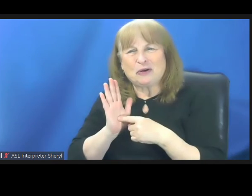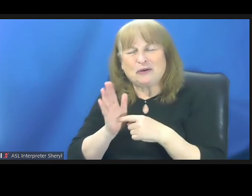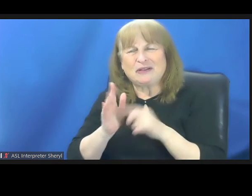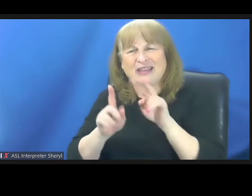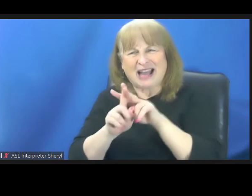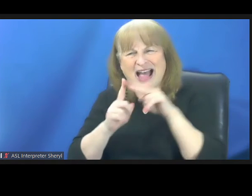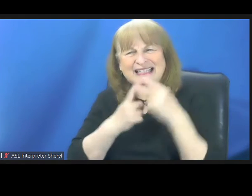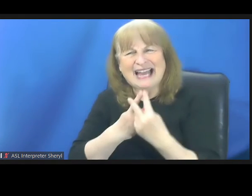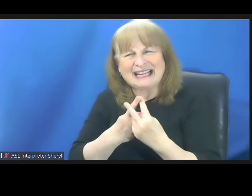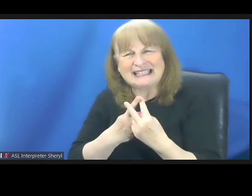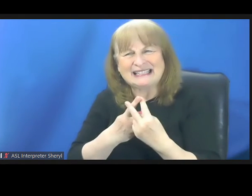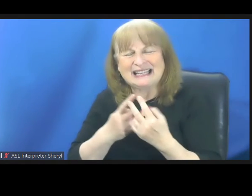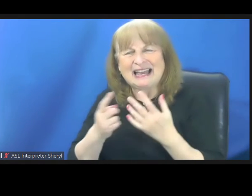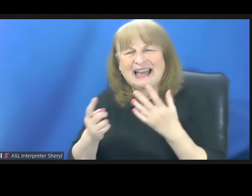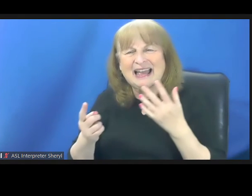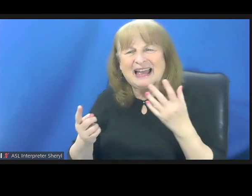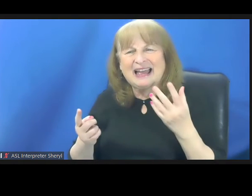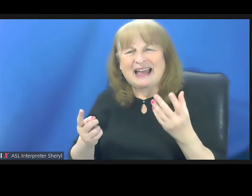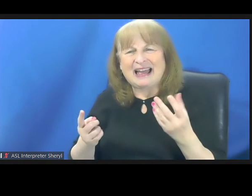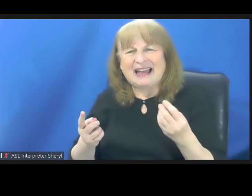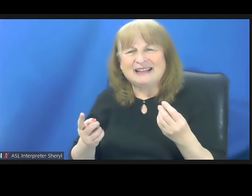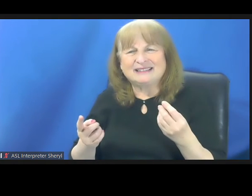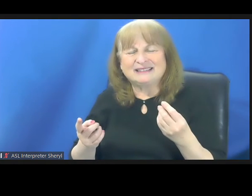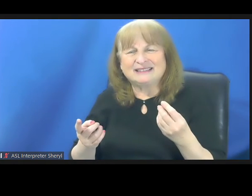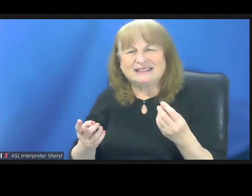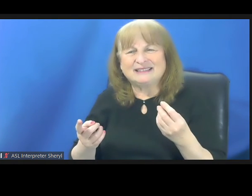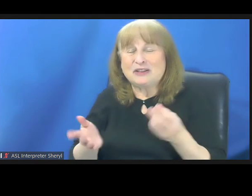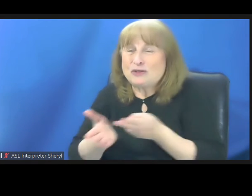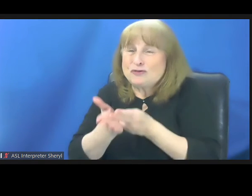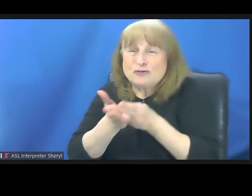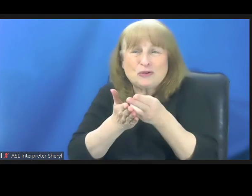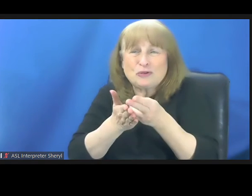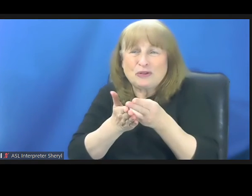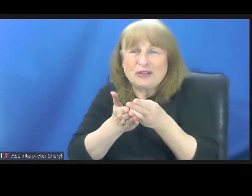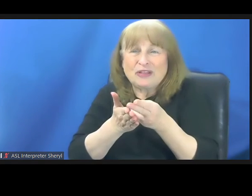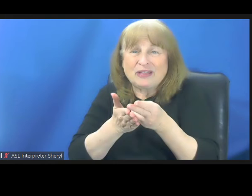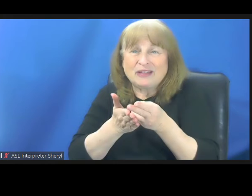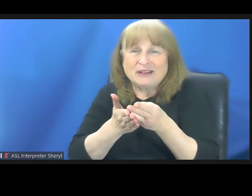context and literally the truth